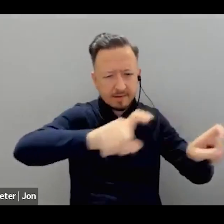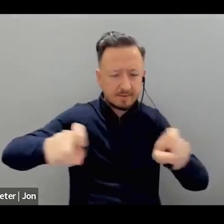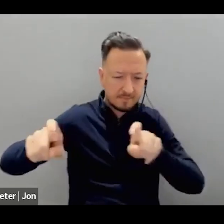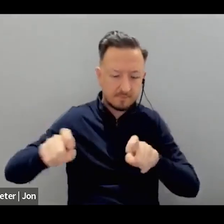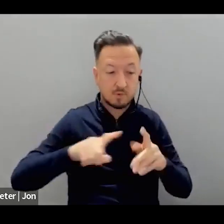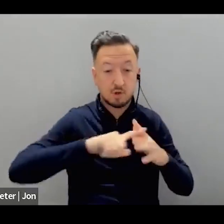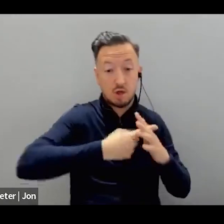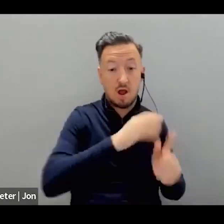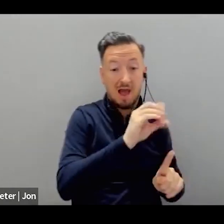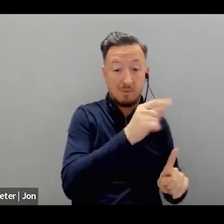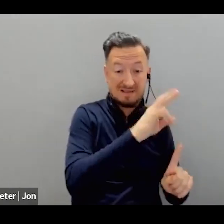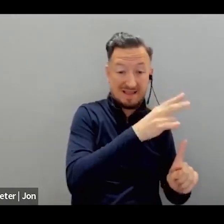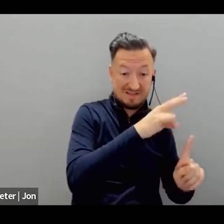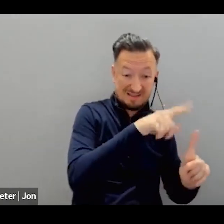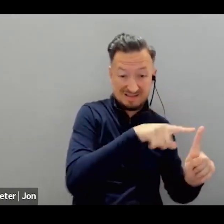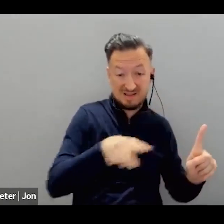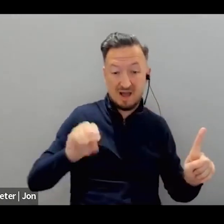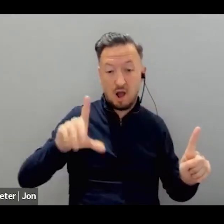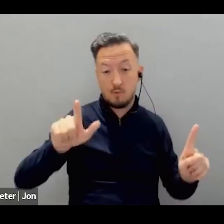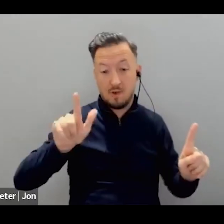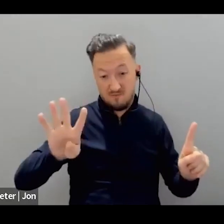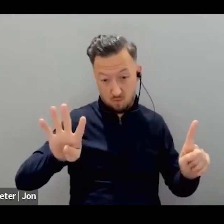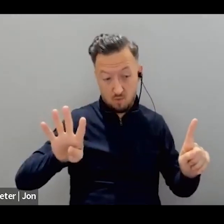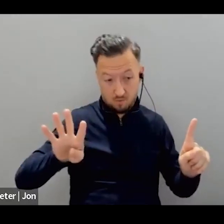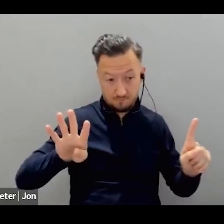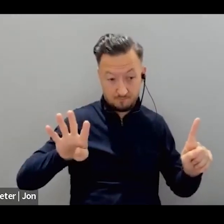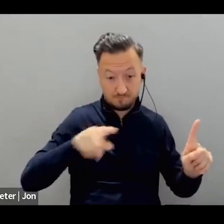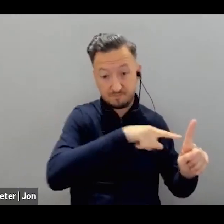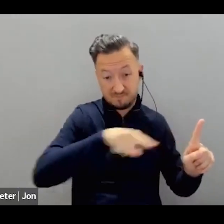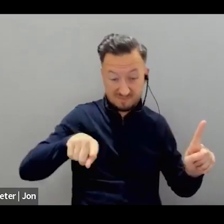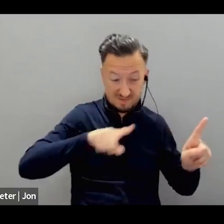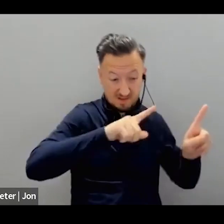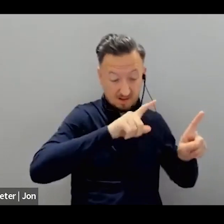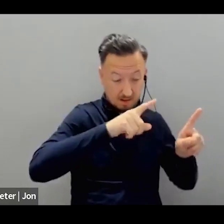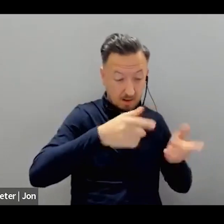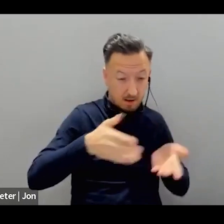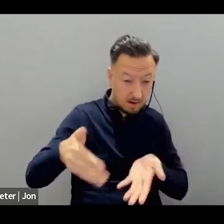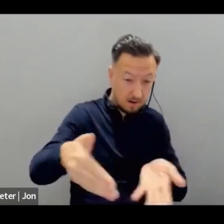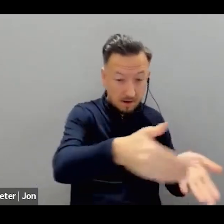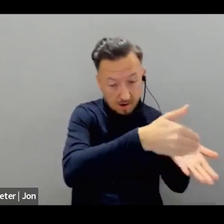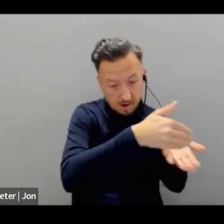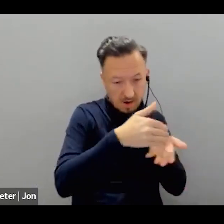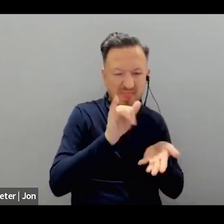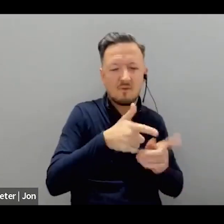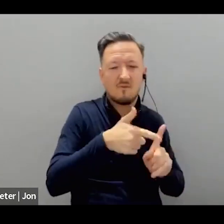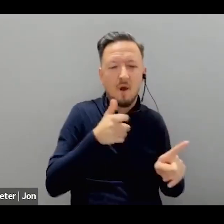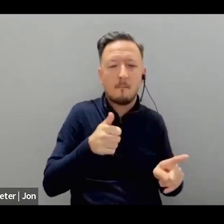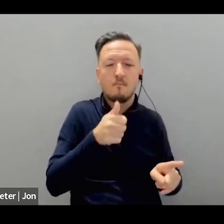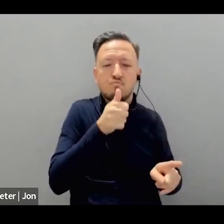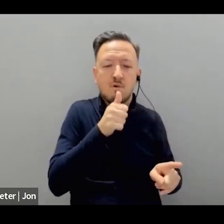October 17th and October 24th. All the samples were taken from privately owned